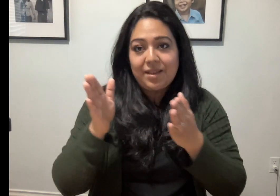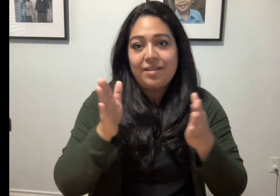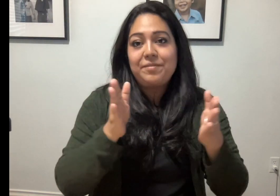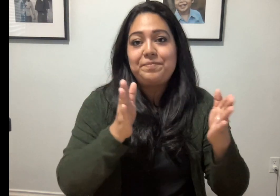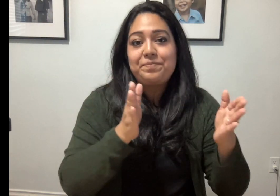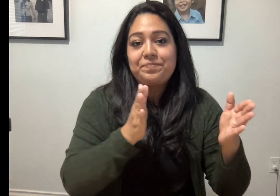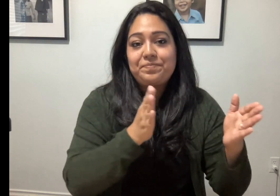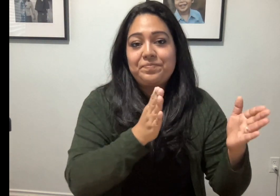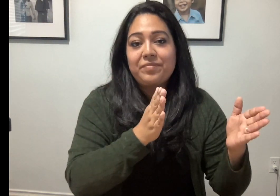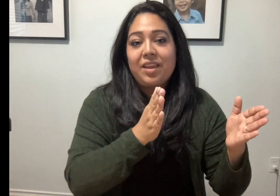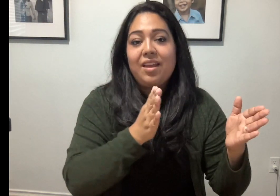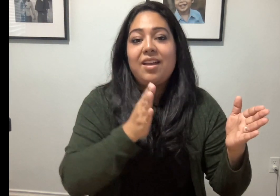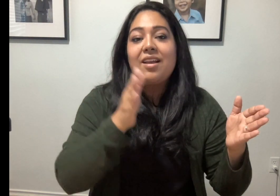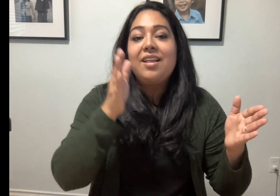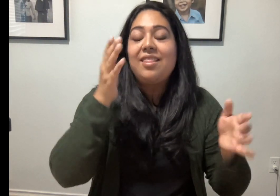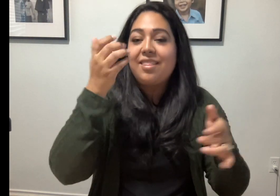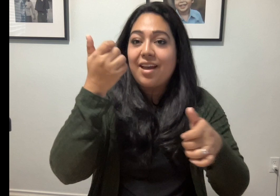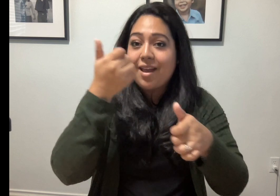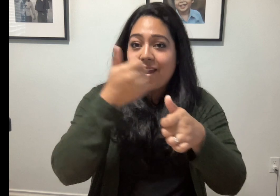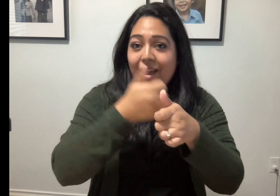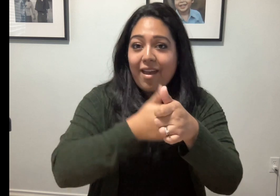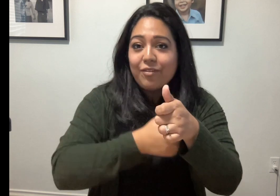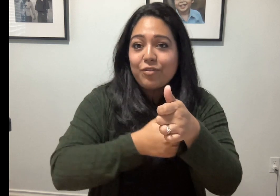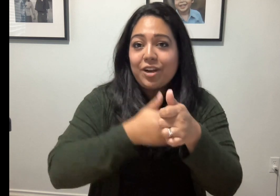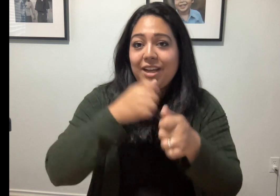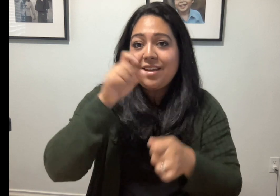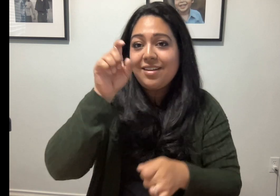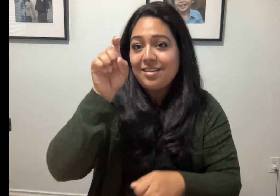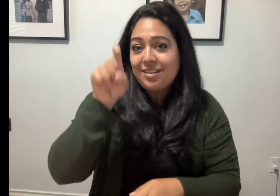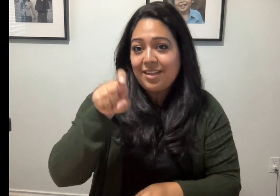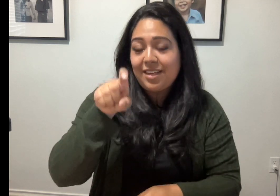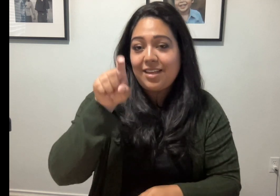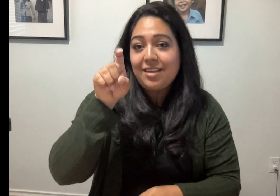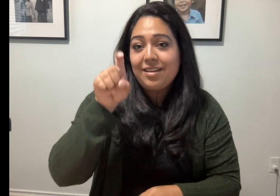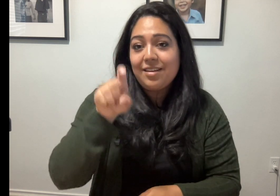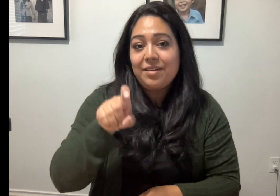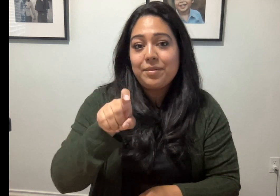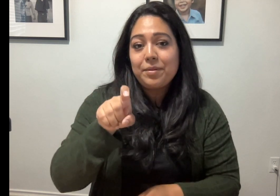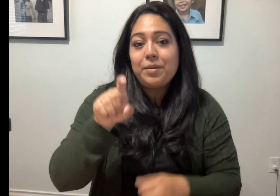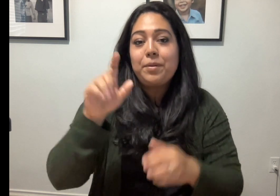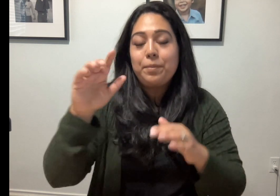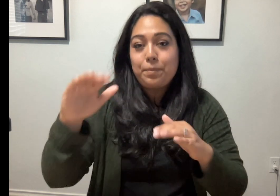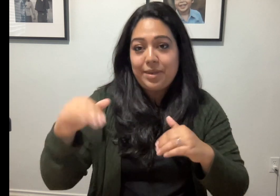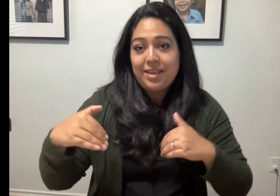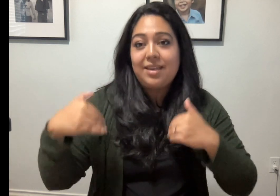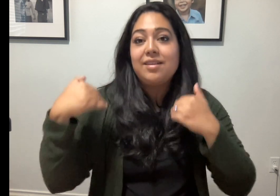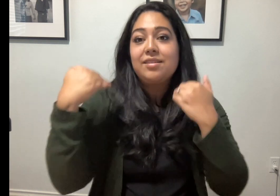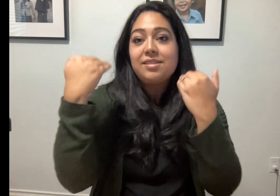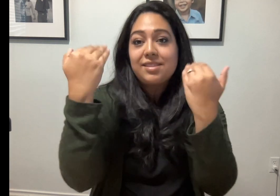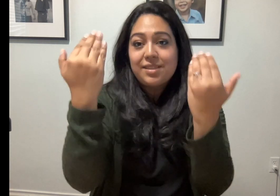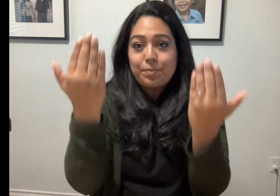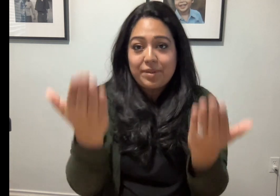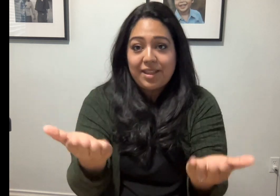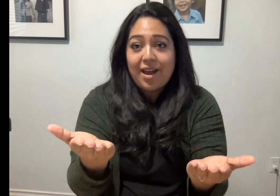will that every need be